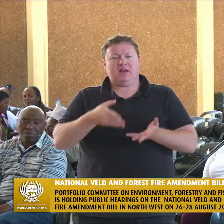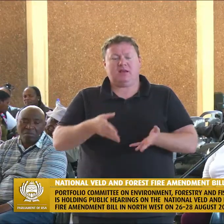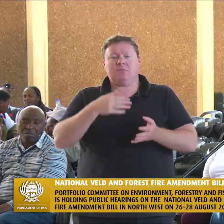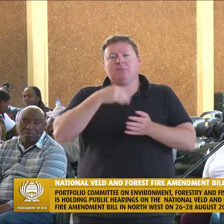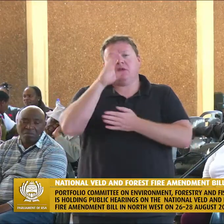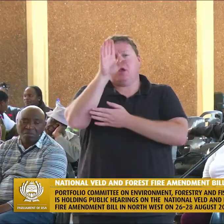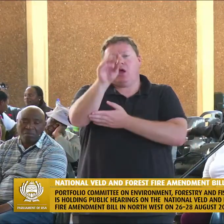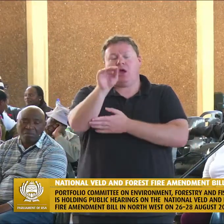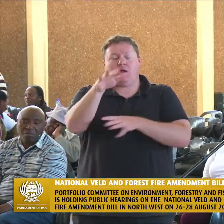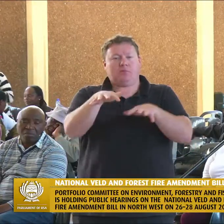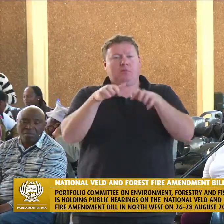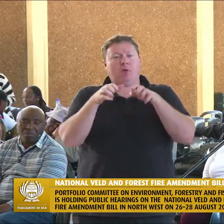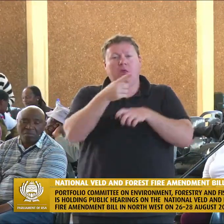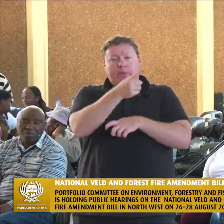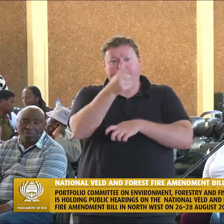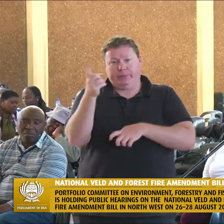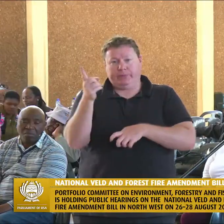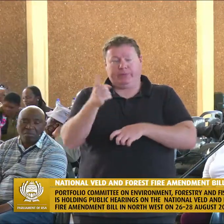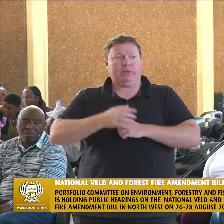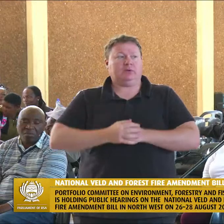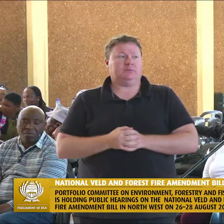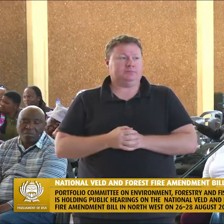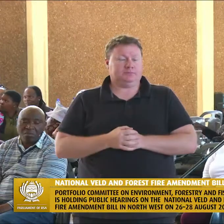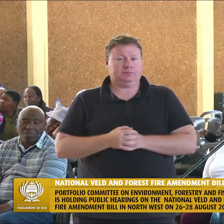parliament because